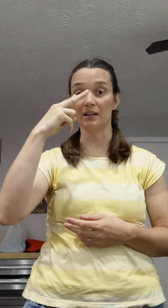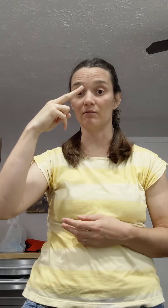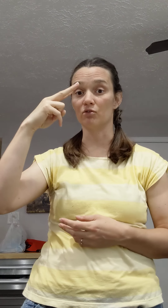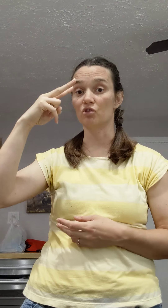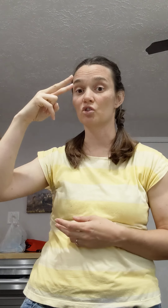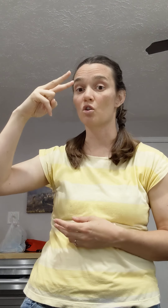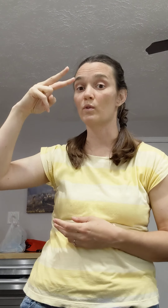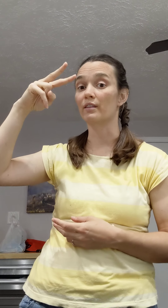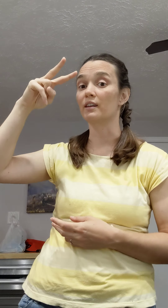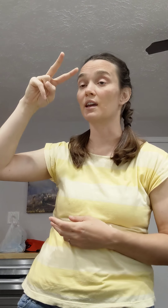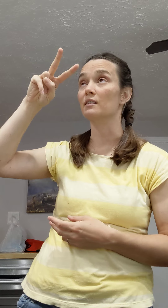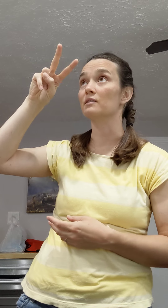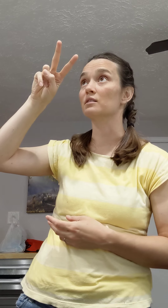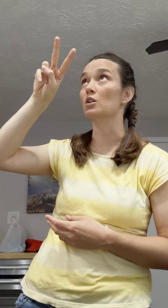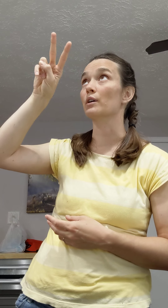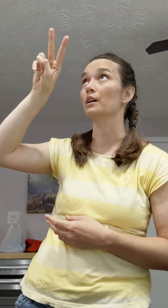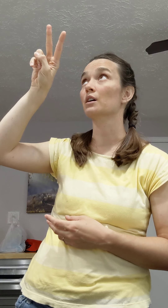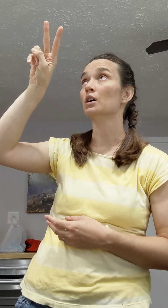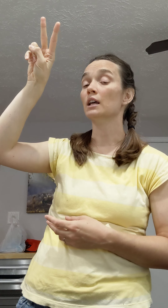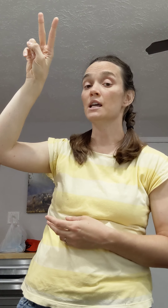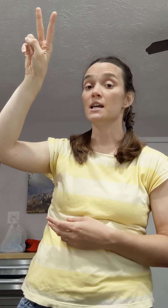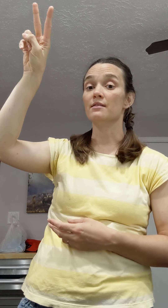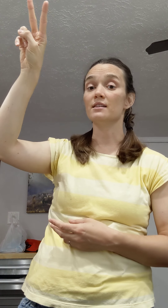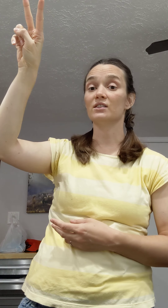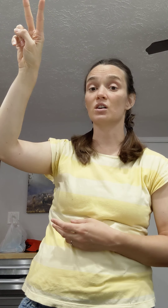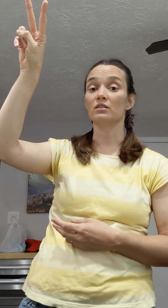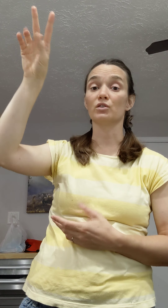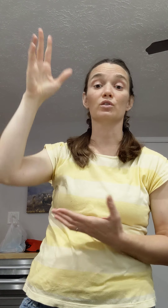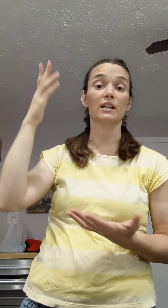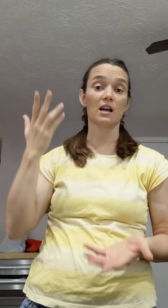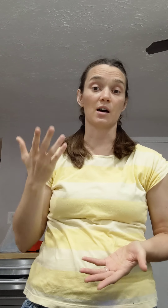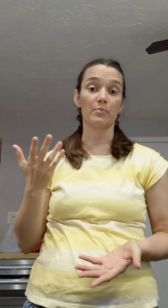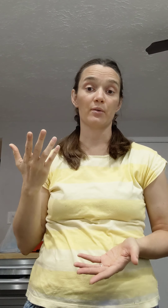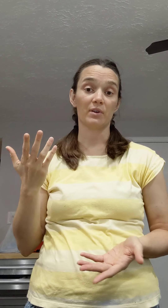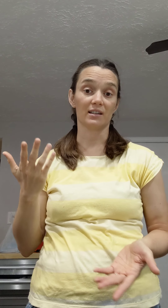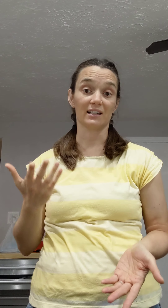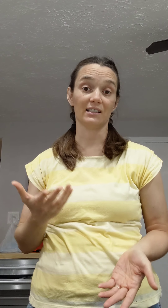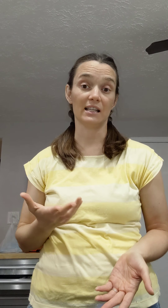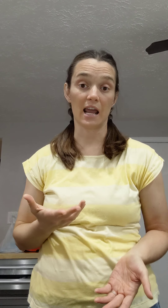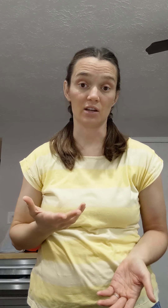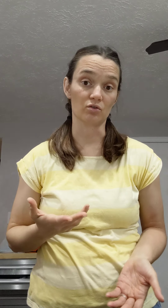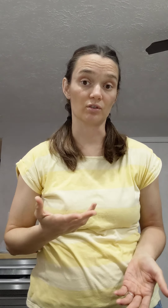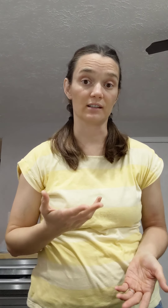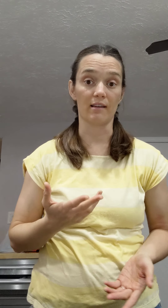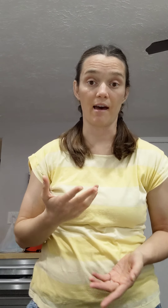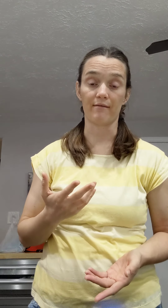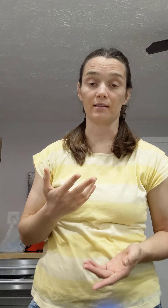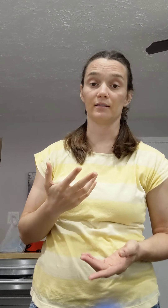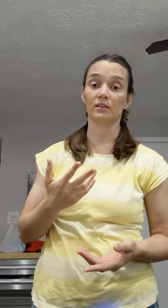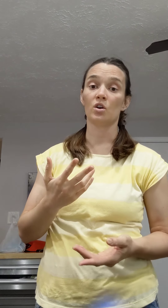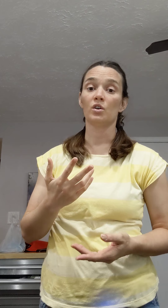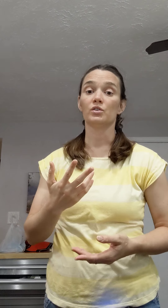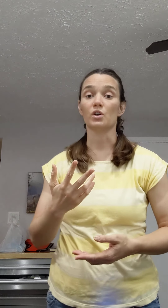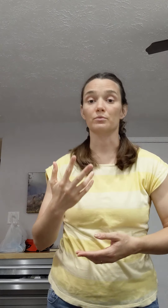and then show where the gaze is going. In this song, they're looking up because they see angels in the heavens. So